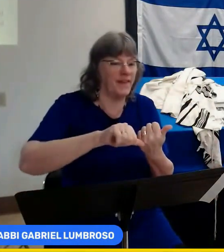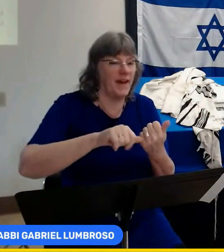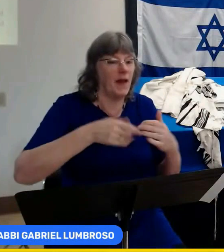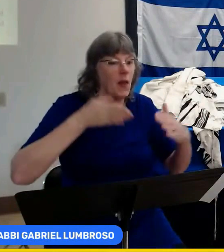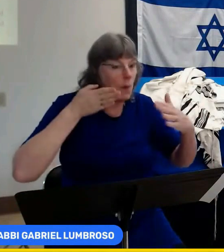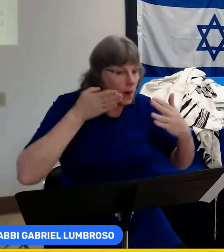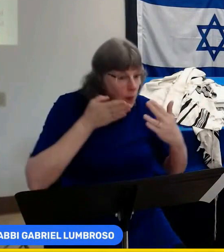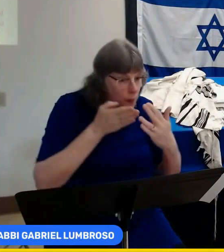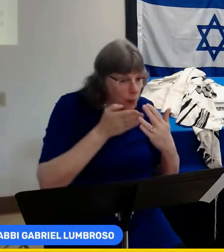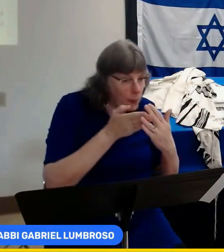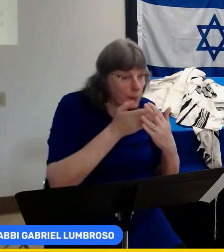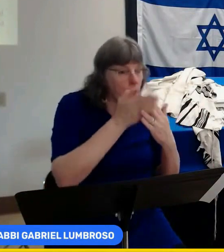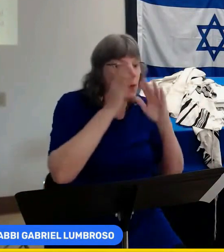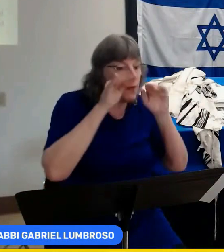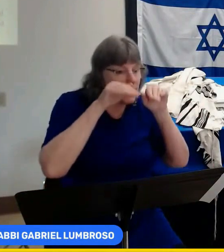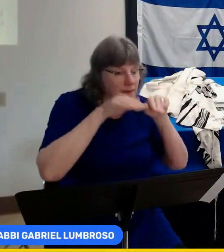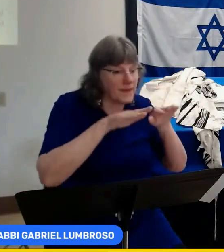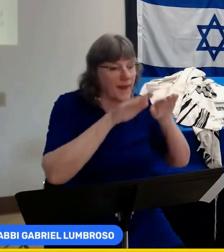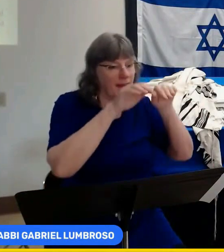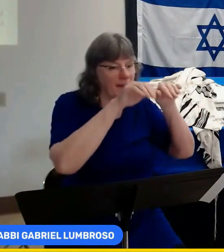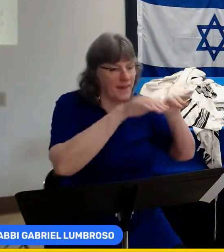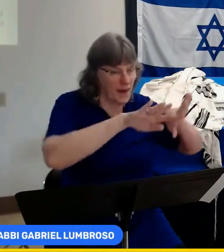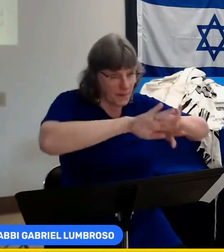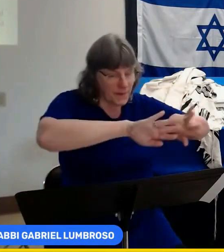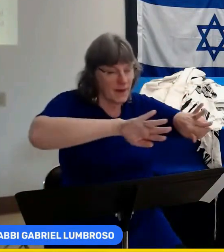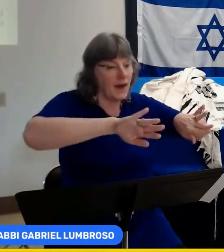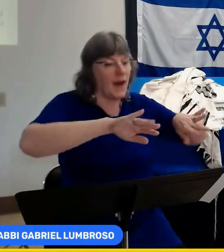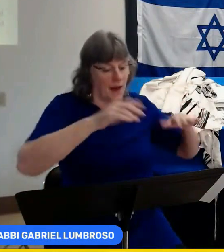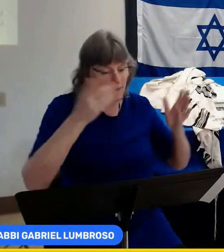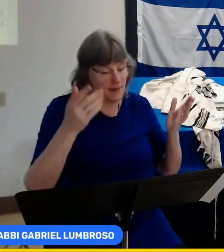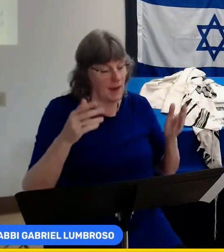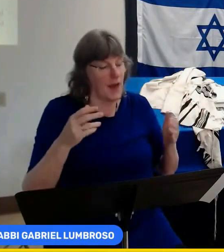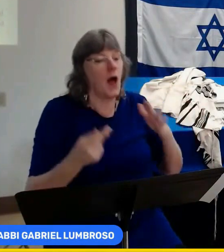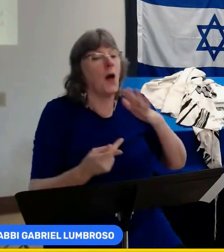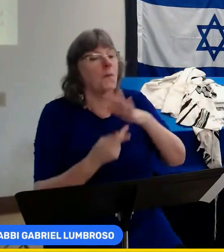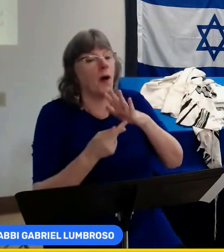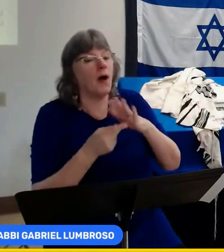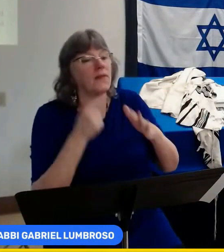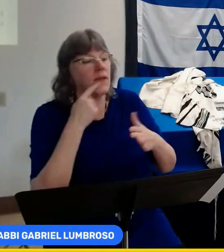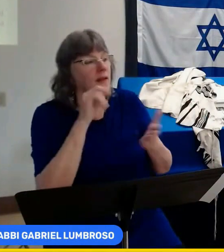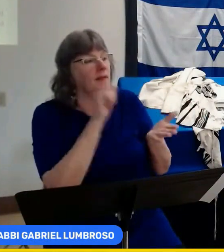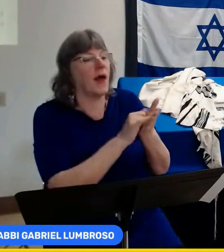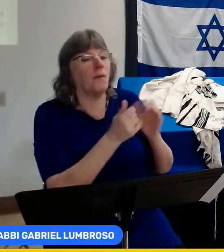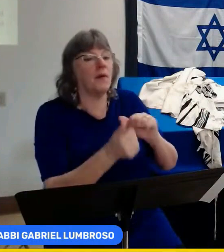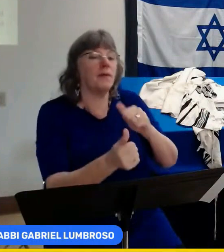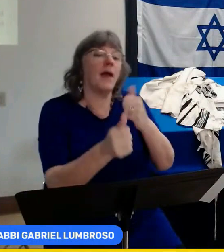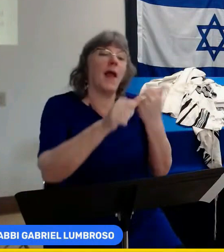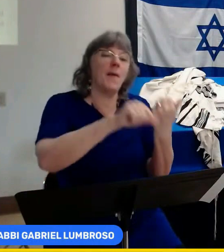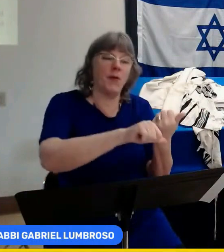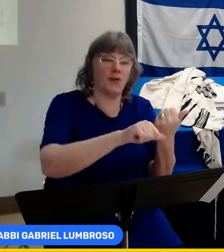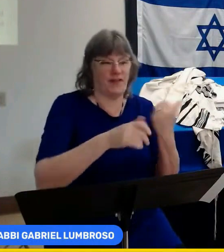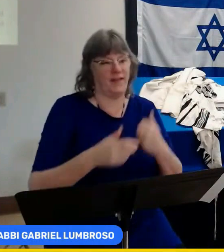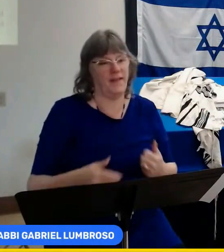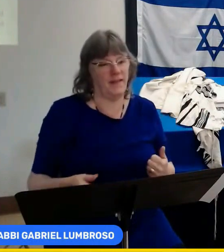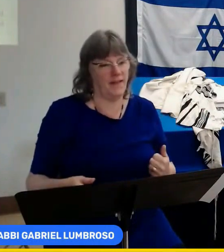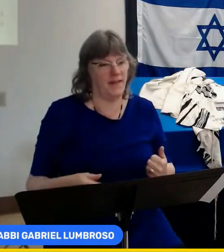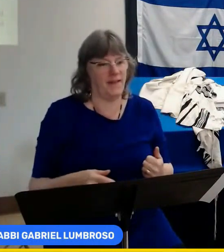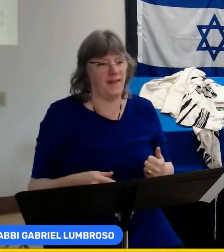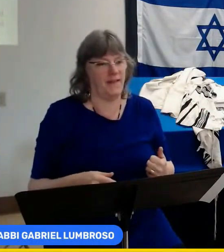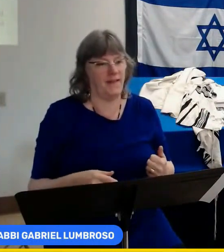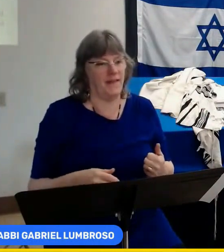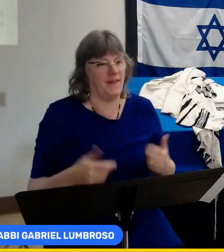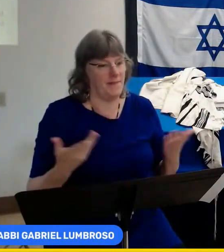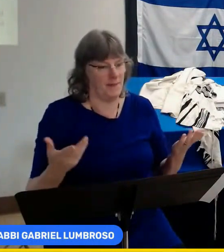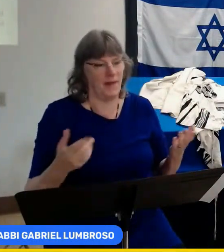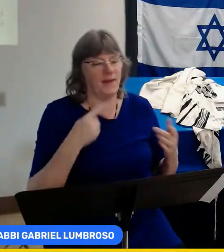They were baptized into Moshe. That's the word there. Why to Moshe? If you keep reading the text, it says, after